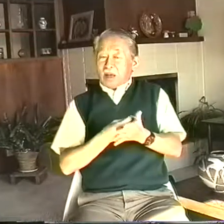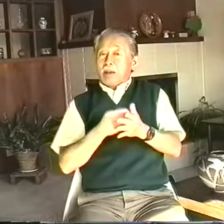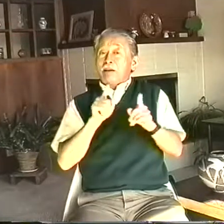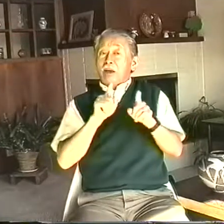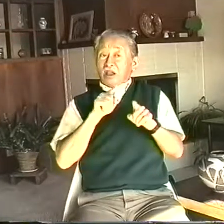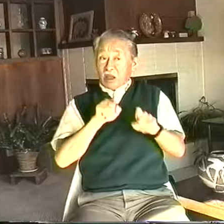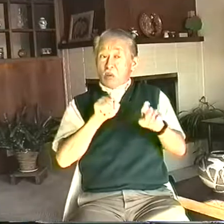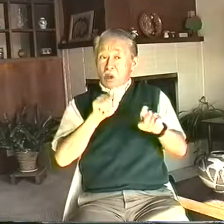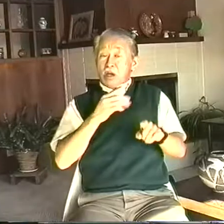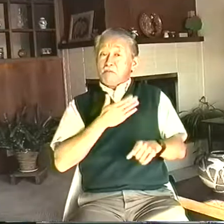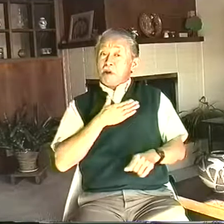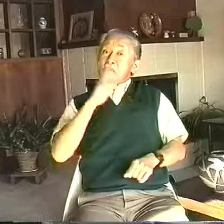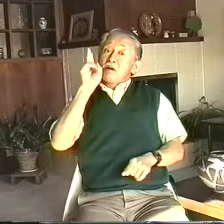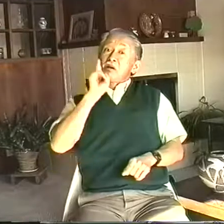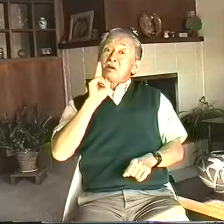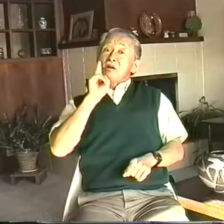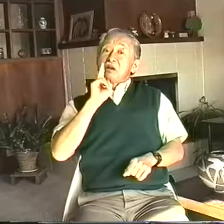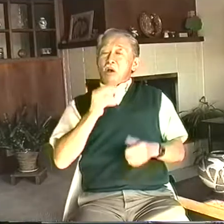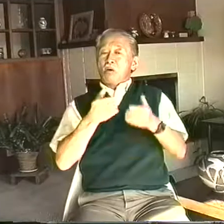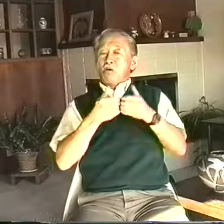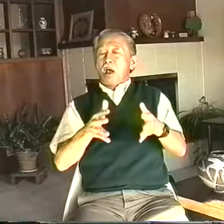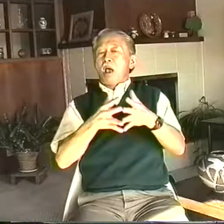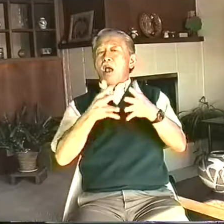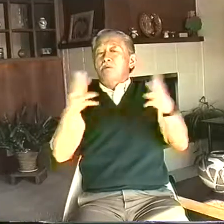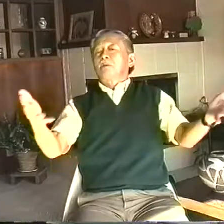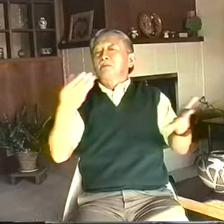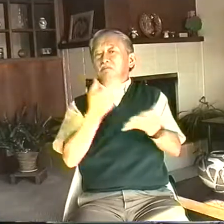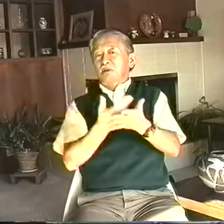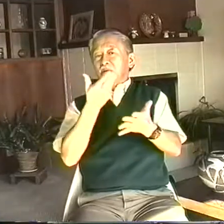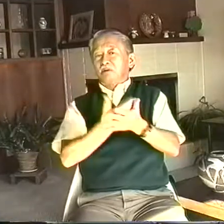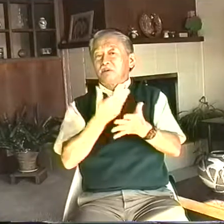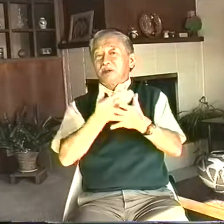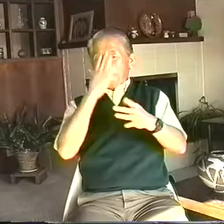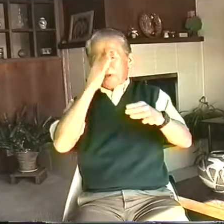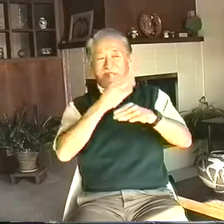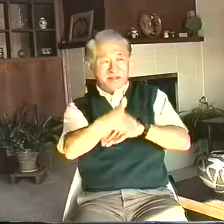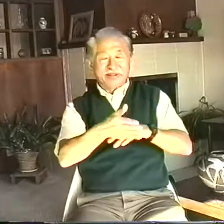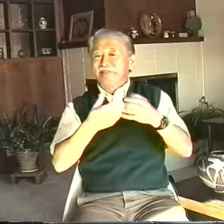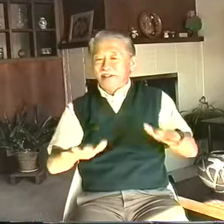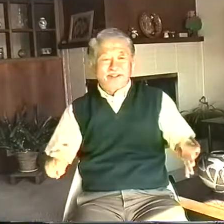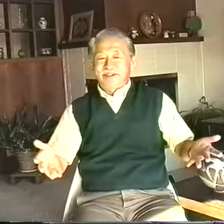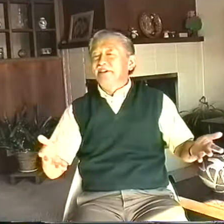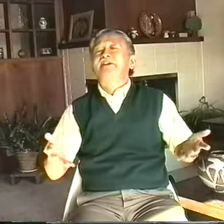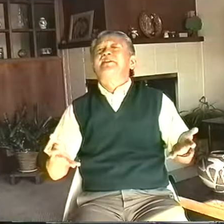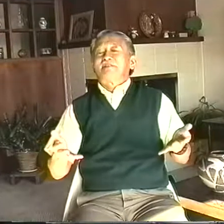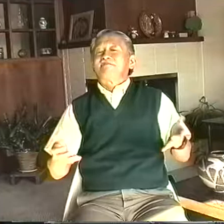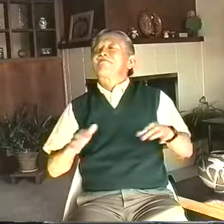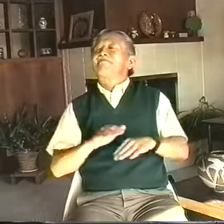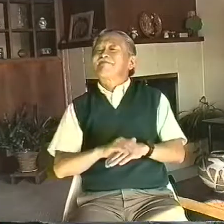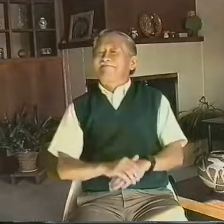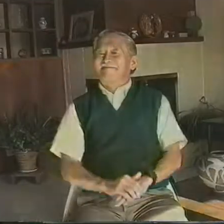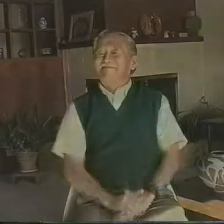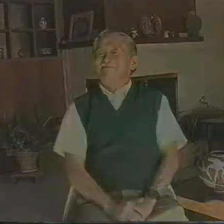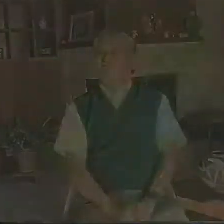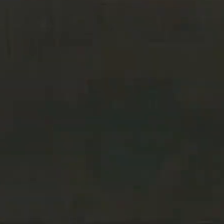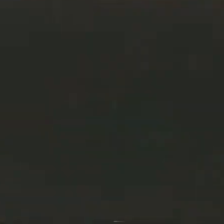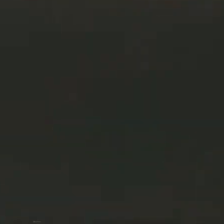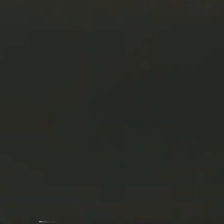had sold his business right before the Pearl Harbor attack and did not lose money in the venture. My uncle, however, lost a lot of